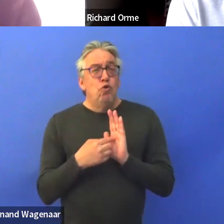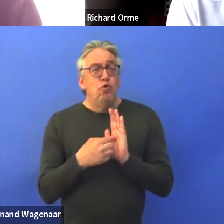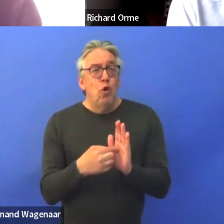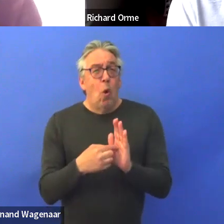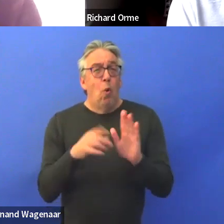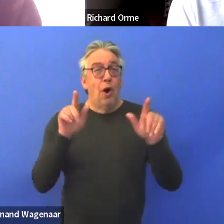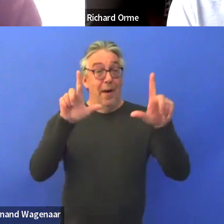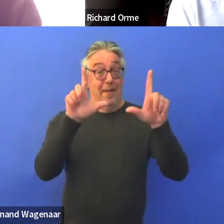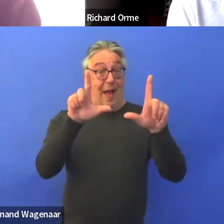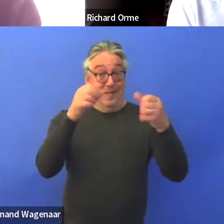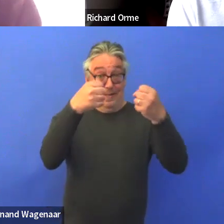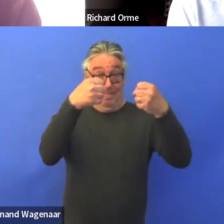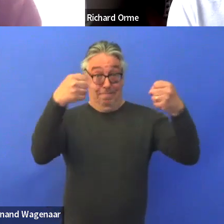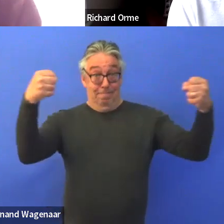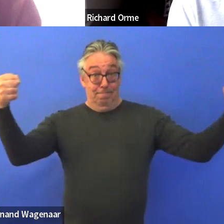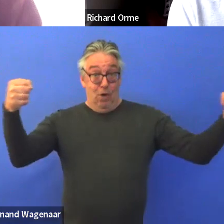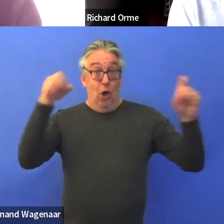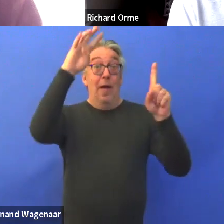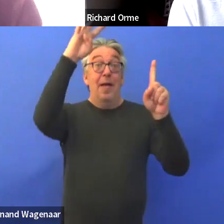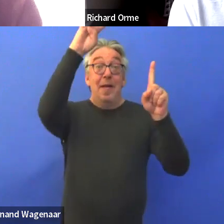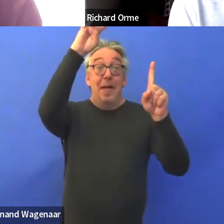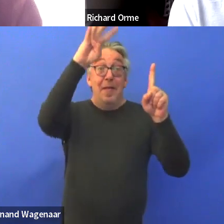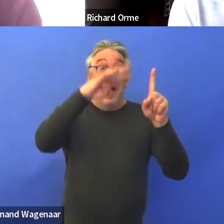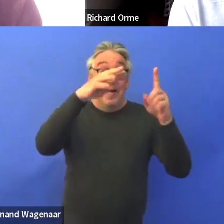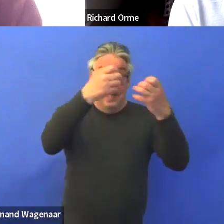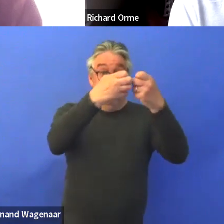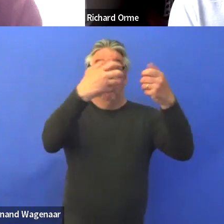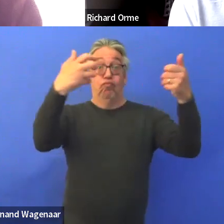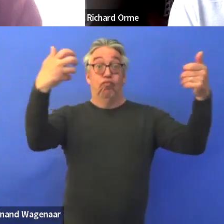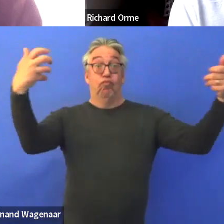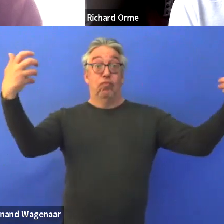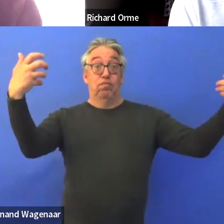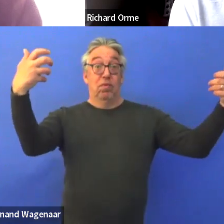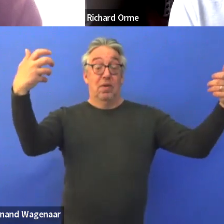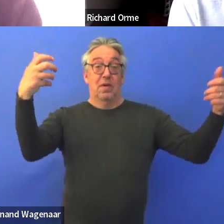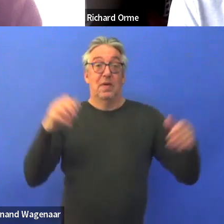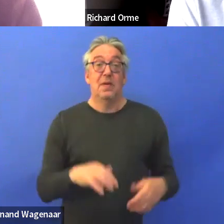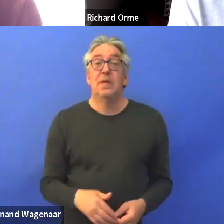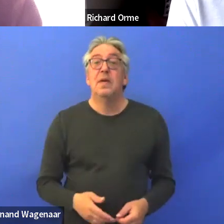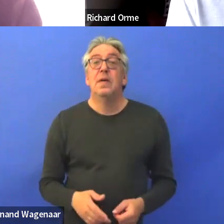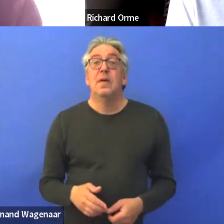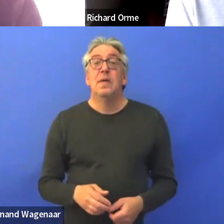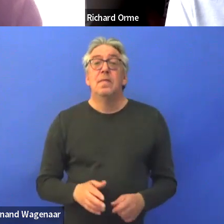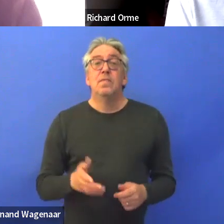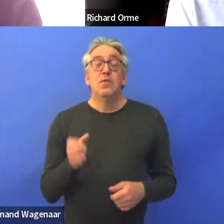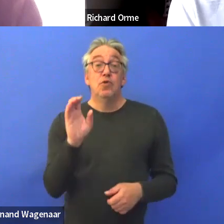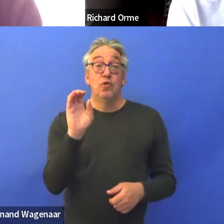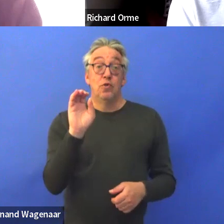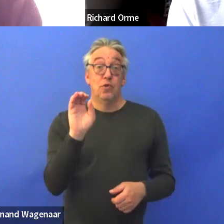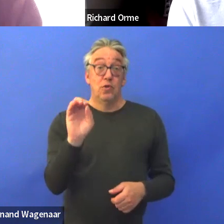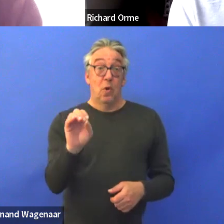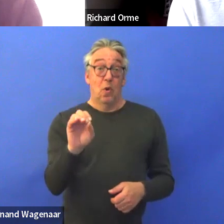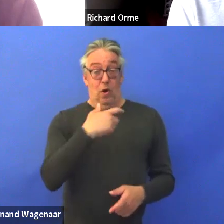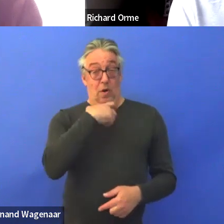So this is something so reading a PDF on a mobile phone for someone who is low vision or has